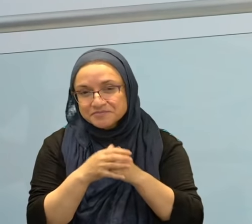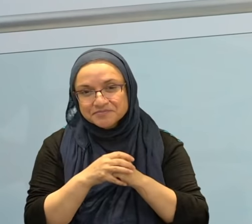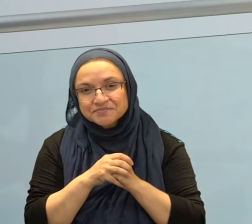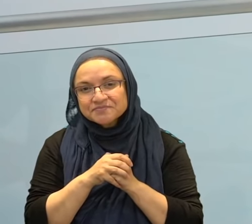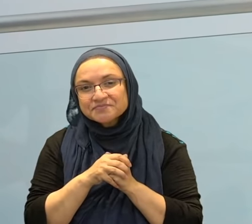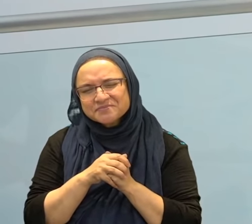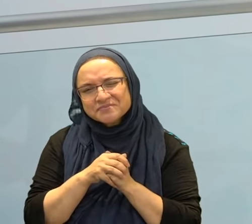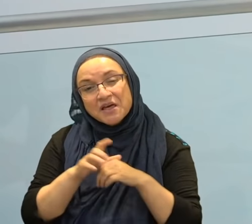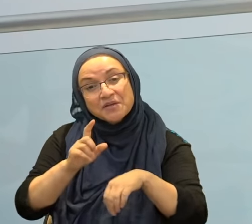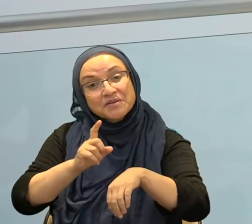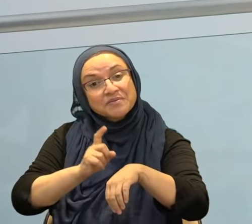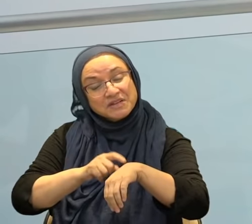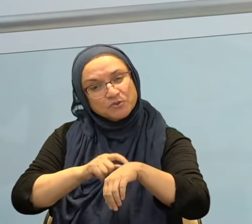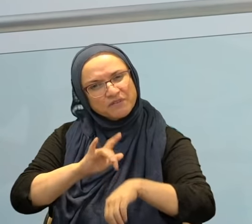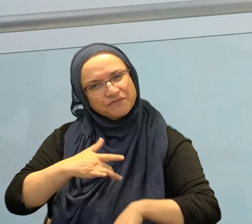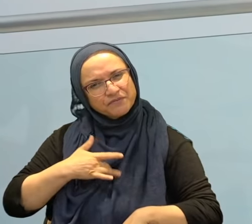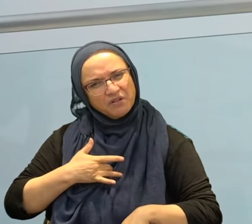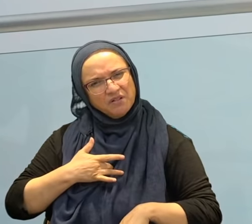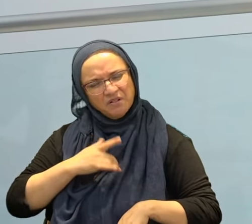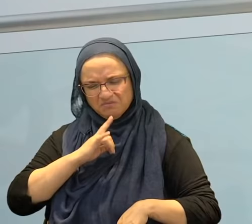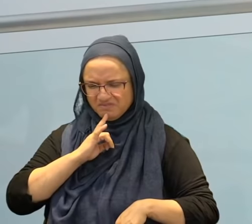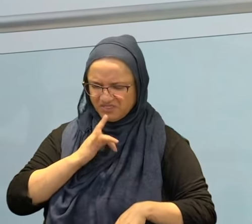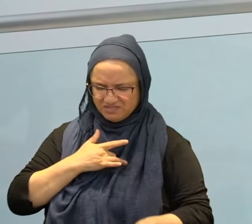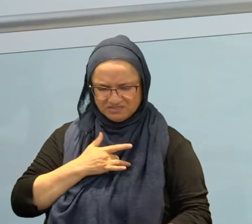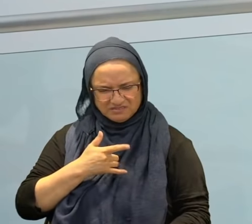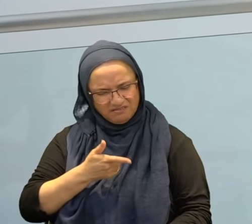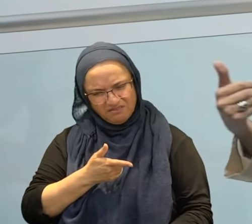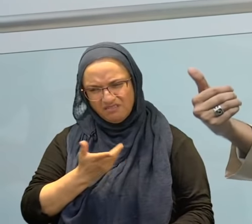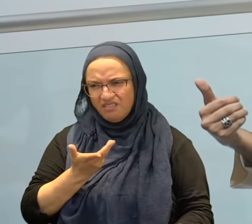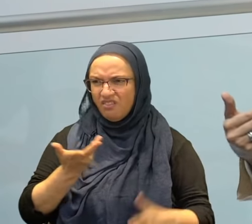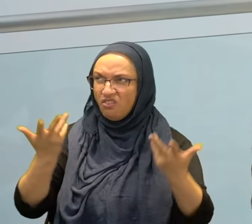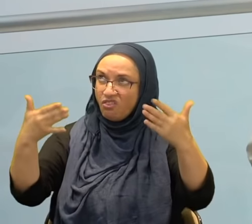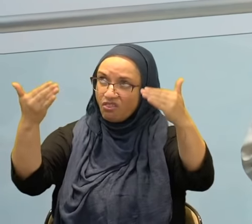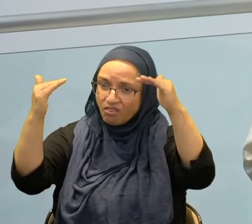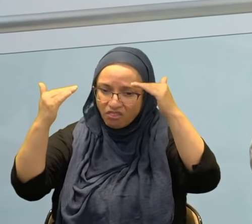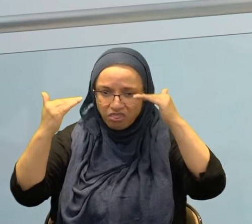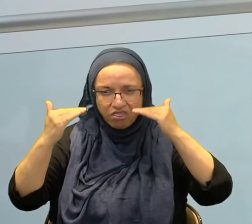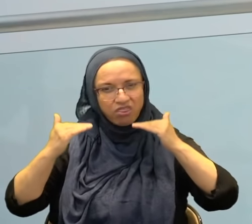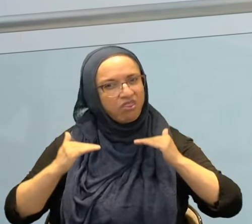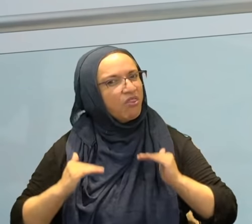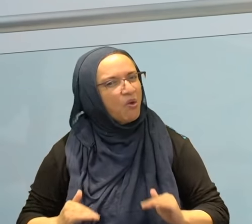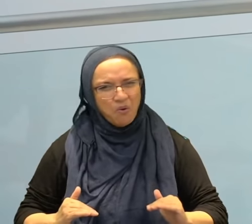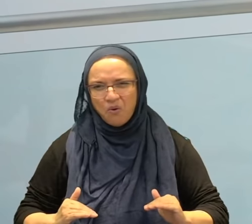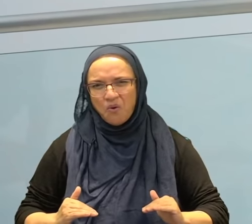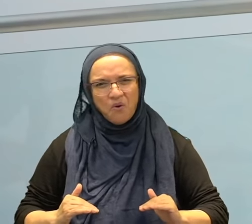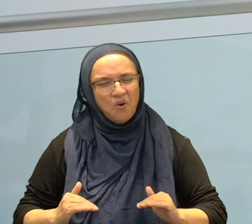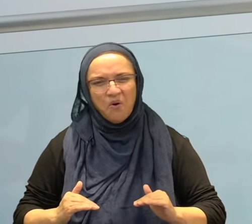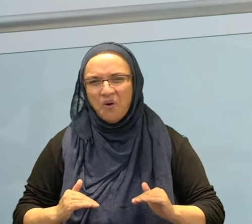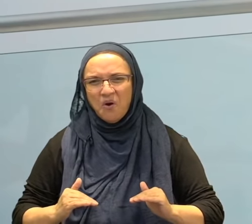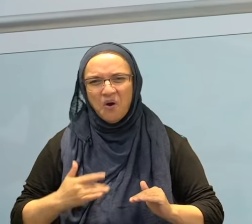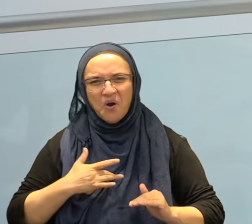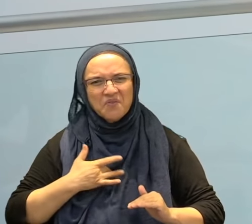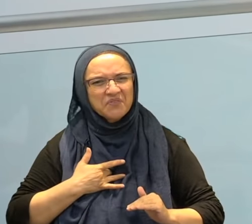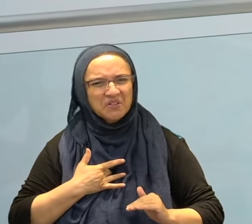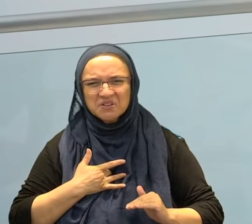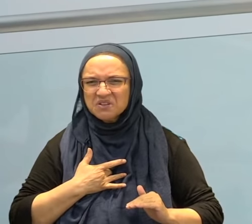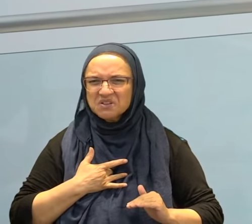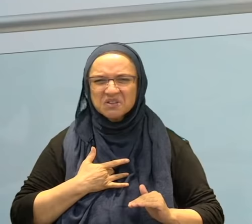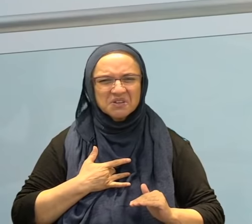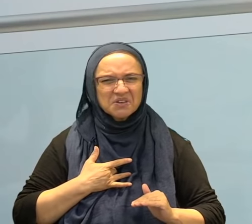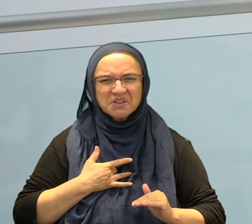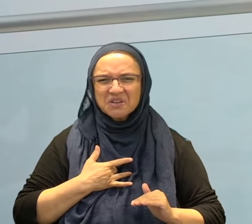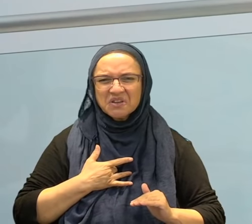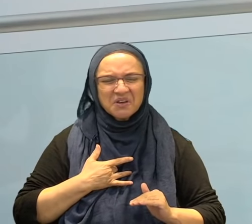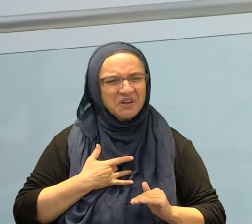you are? You're most vulnerable. You're most vulnerable in that you're most likely to put your ego to the side and you can humble yourself most to Allah subhana t. So your most